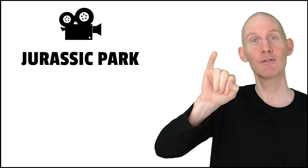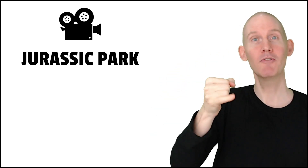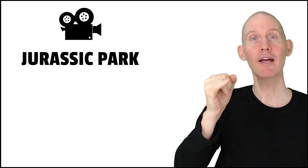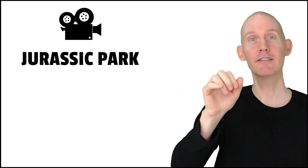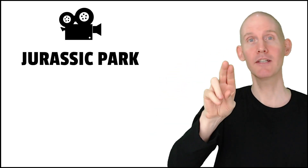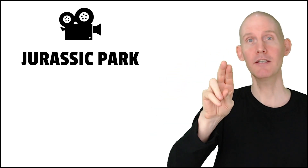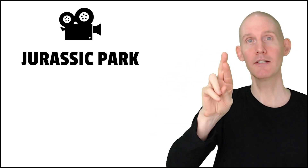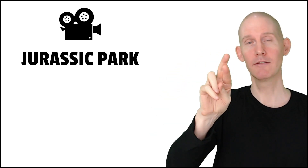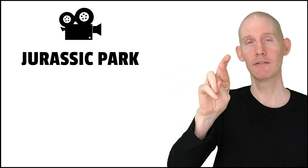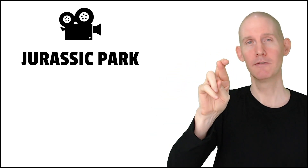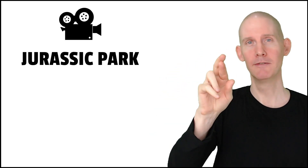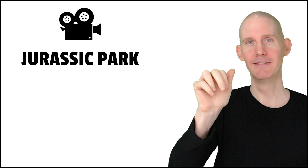Jurassic